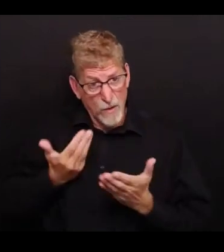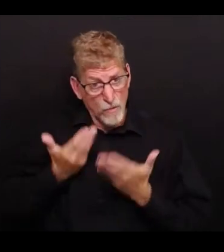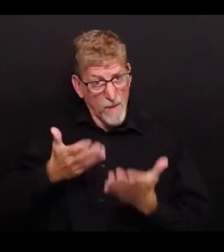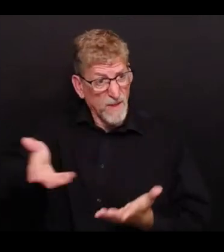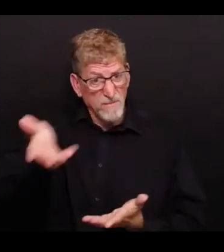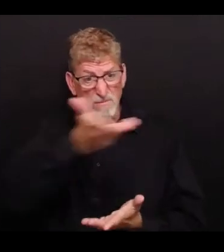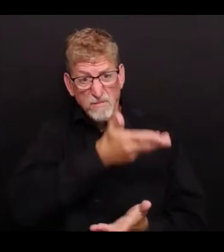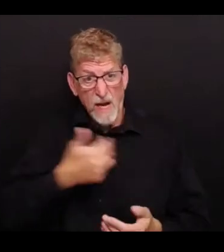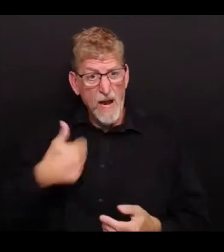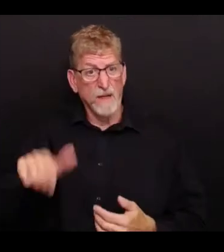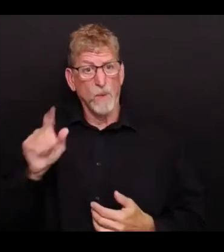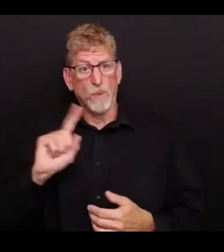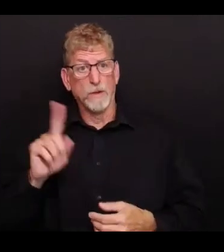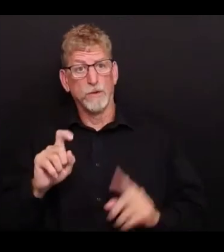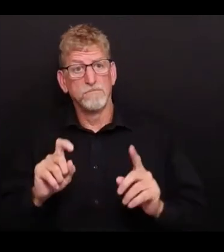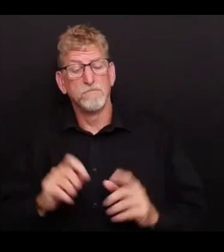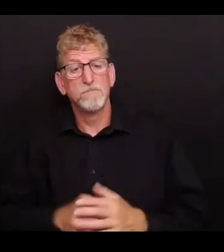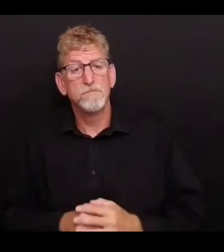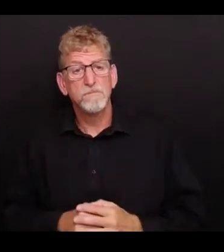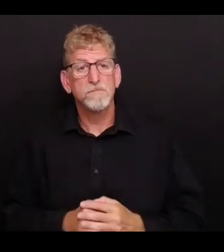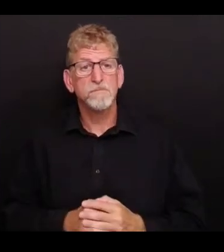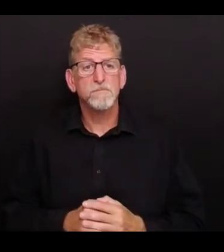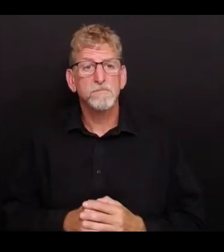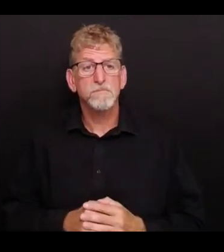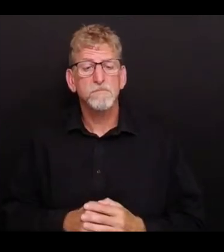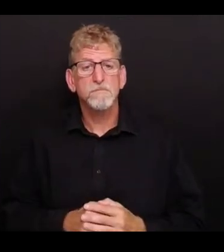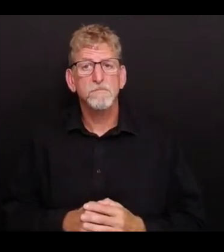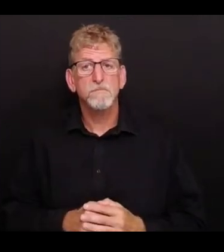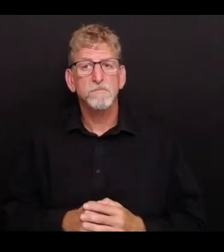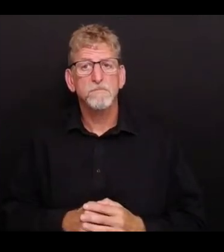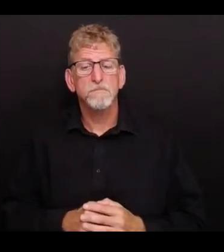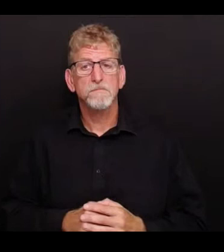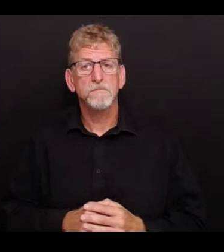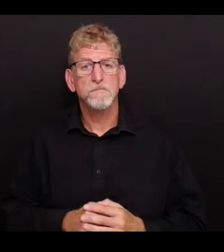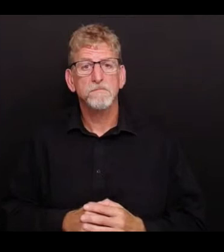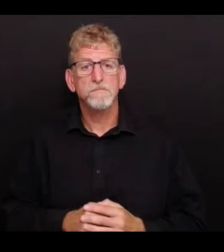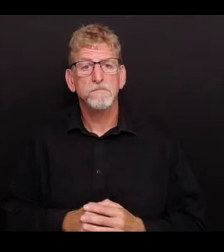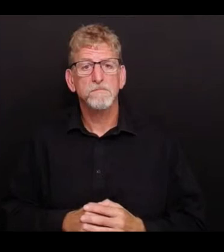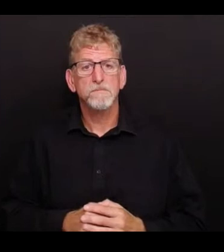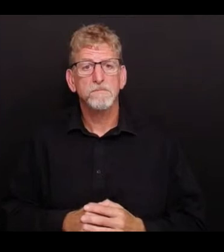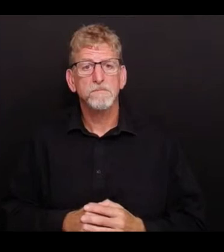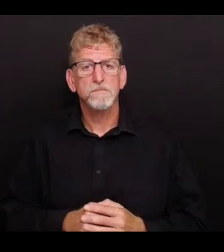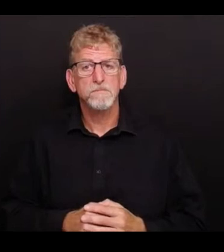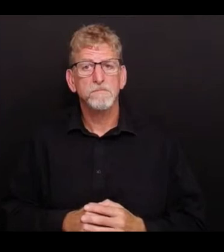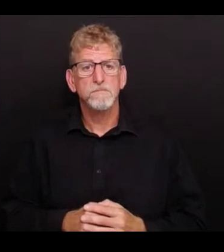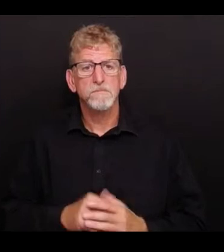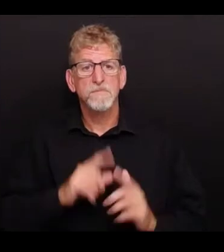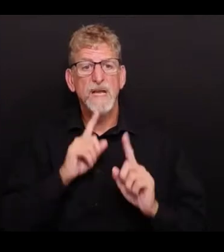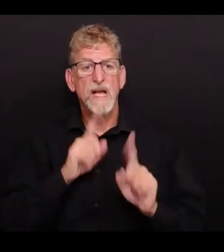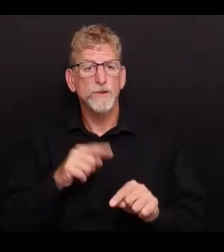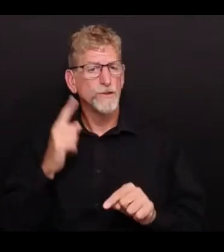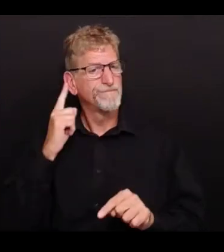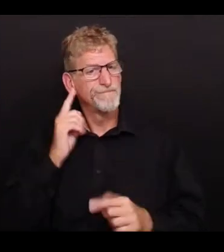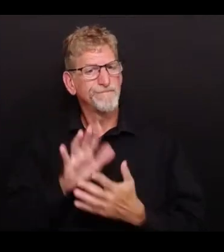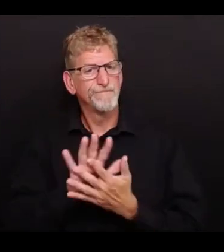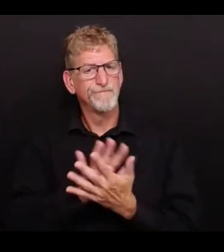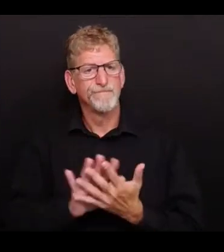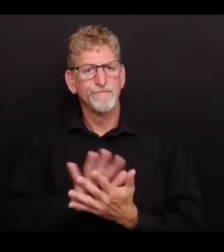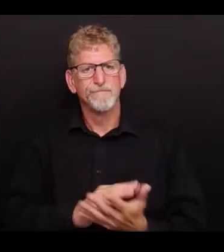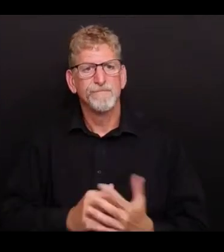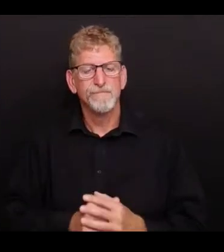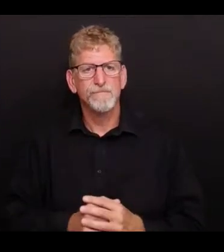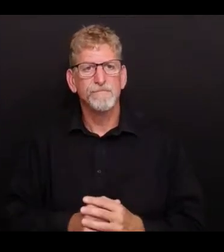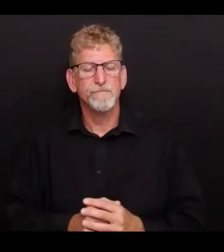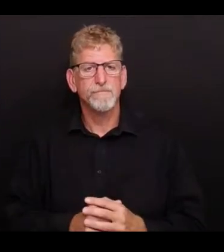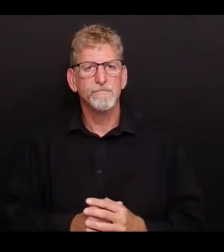might it happen as soon as possibly a special session? Whenever we get to that, if it's this month, might it be